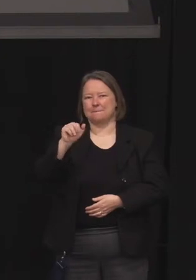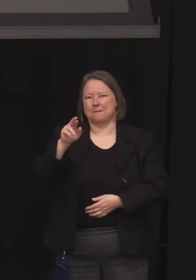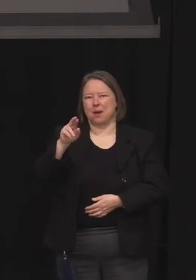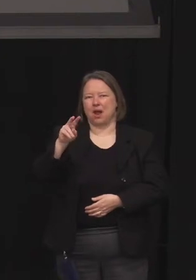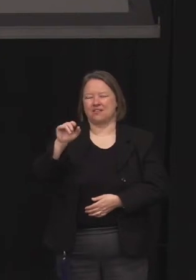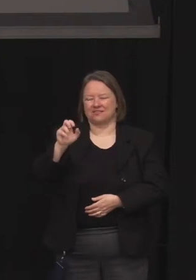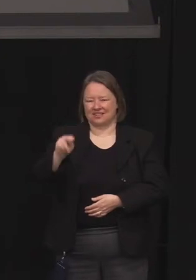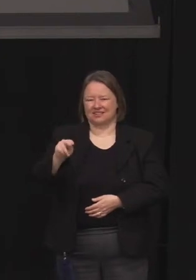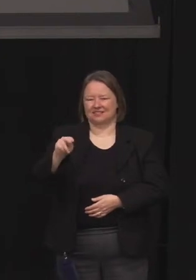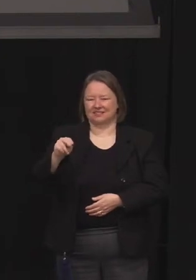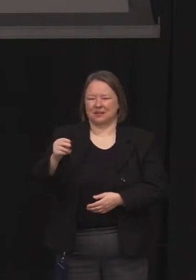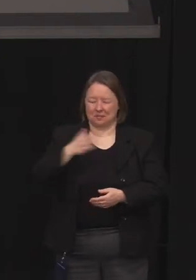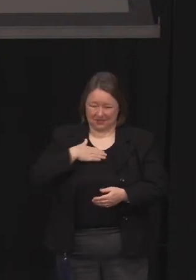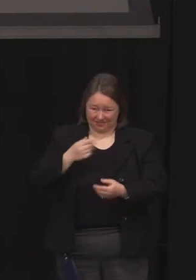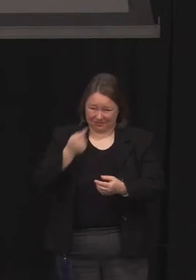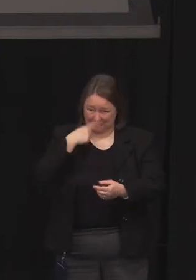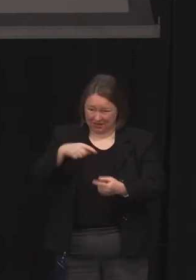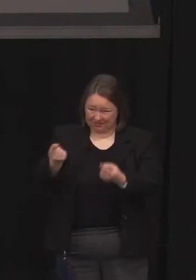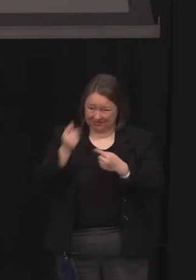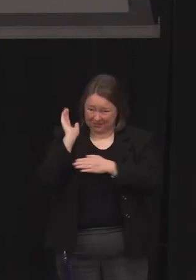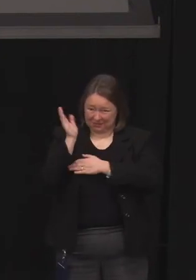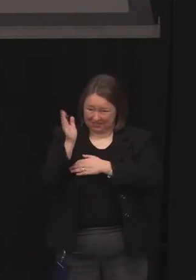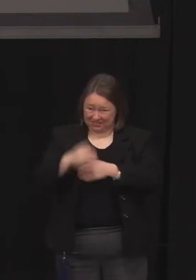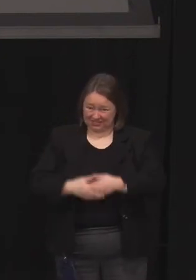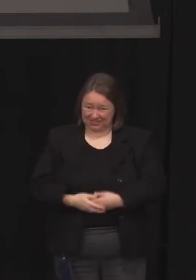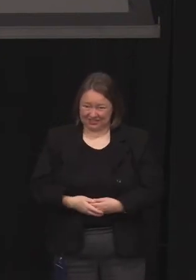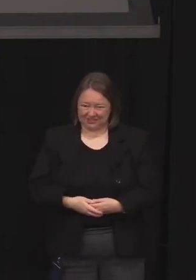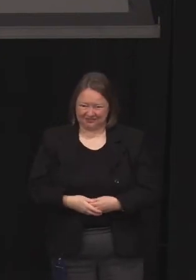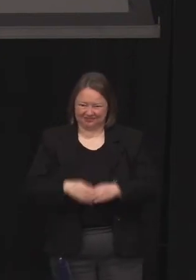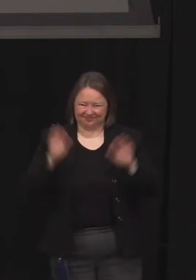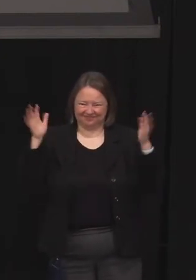Do you mind coming up and giving us your speech?